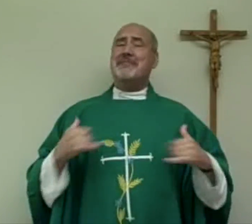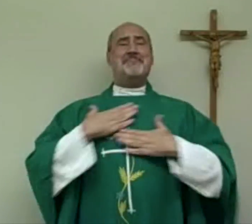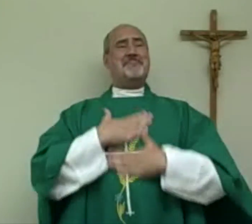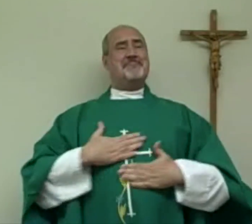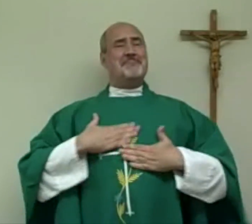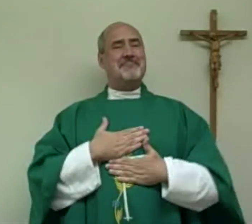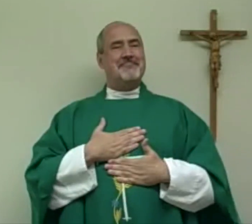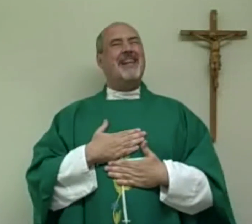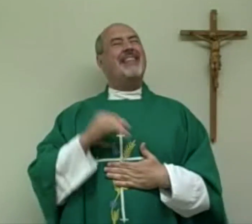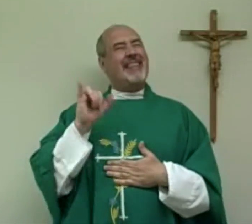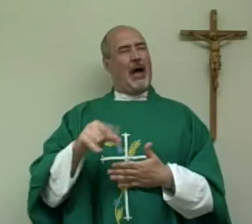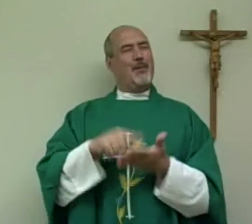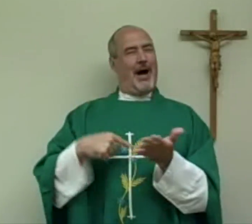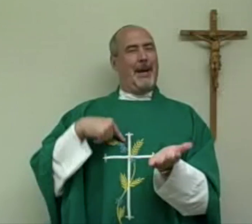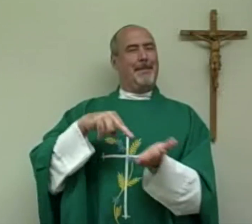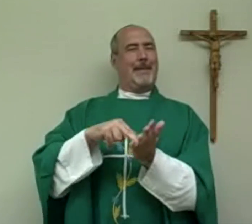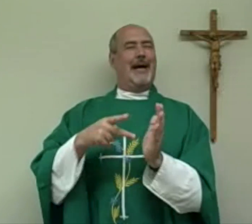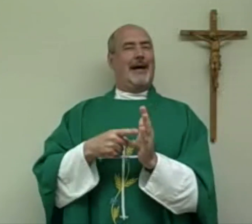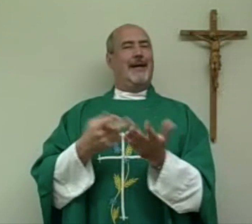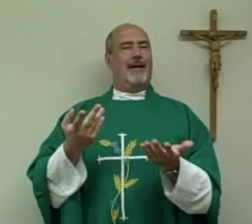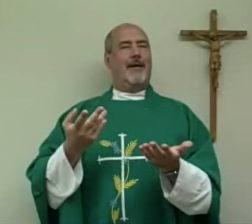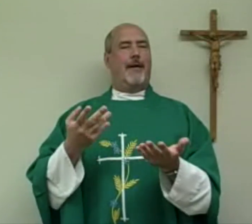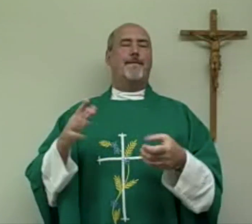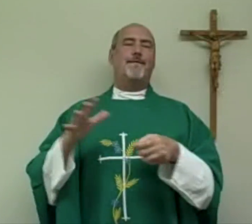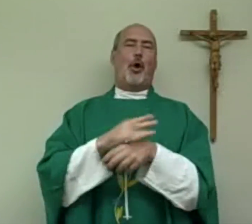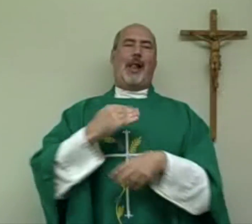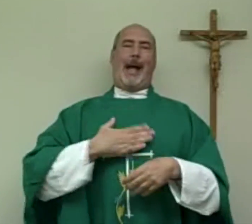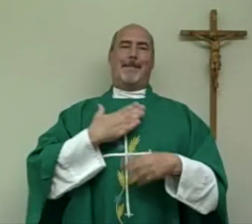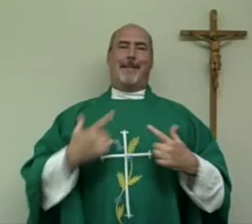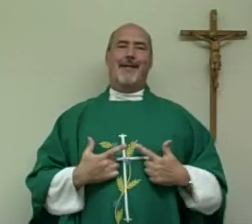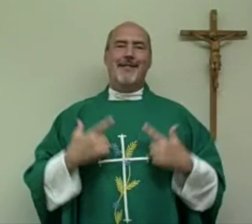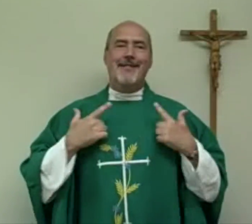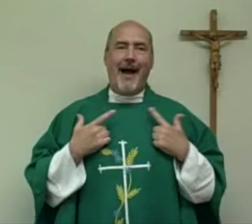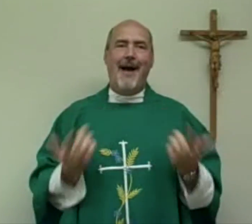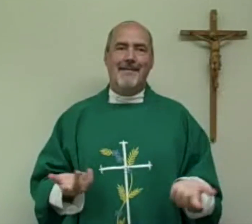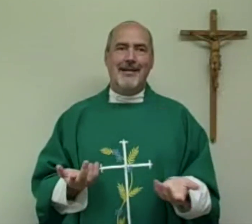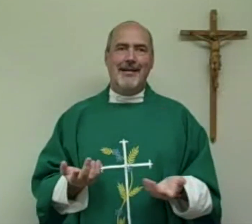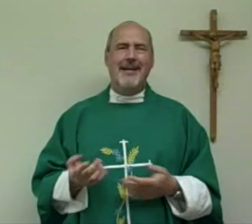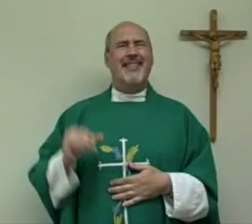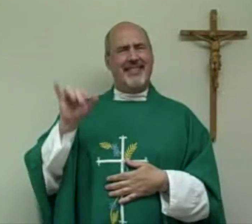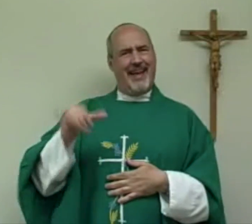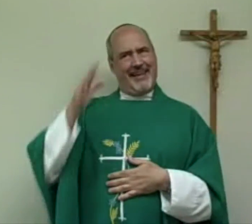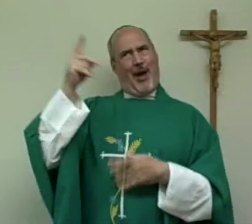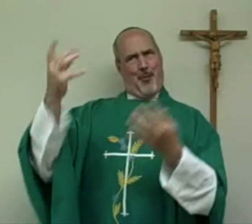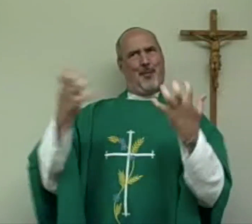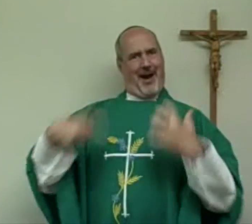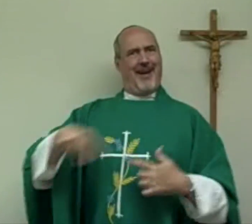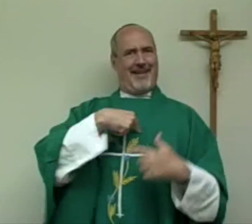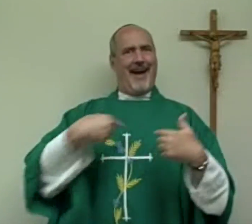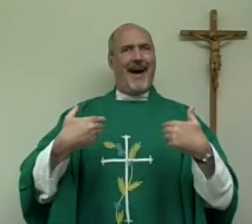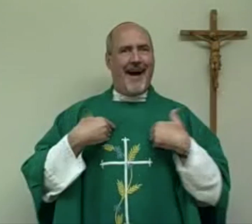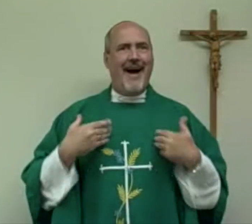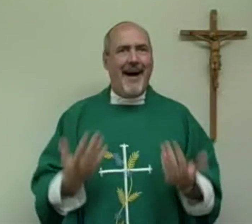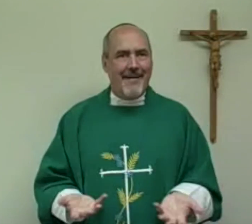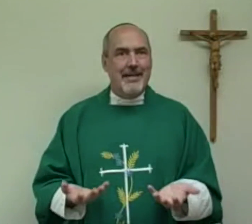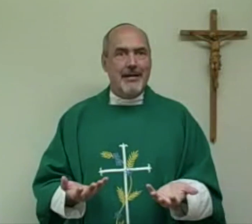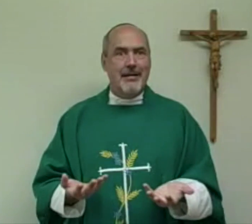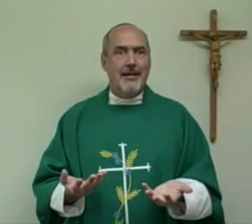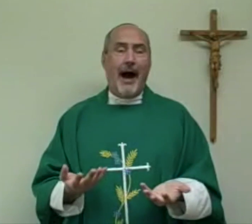of the challenges and obstacles we might face. And that's what I mean when I say full and happy life. And that's what God